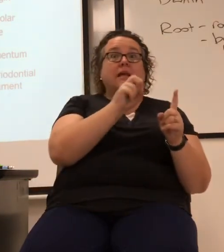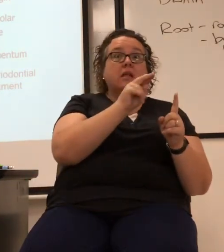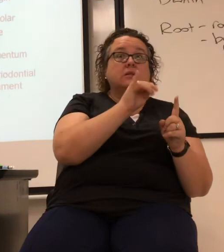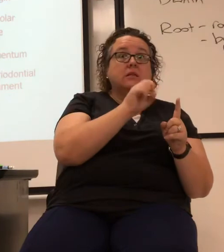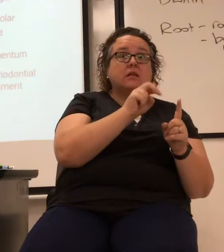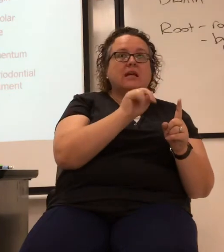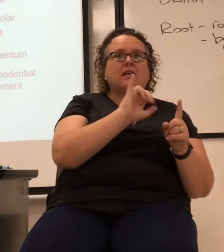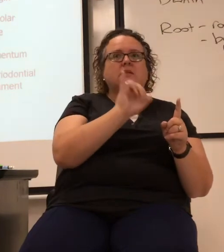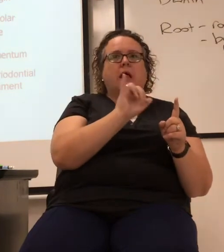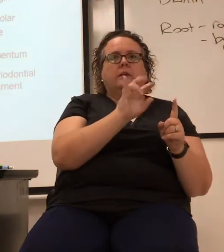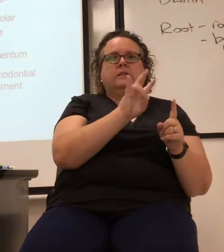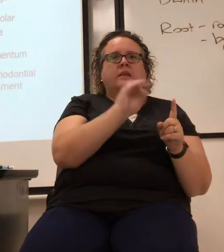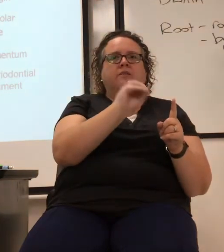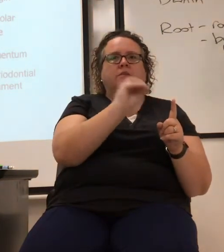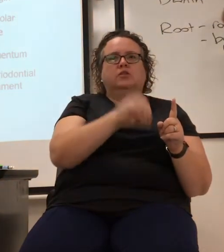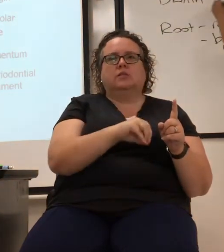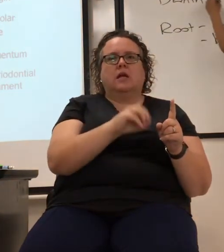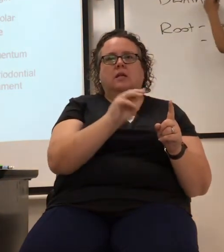mineralized.